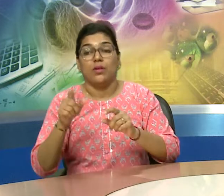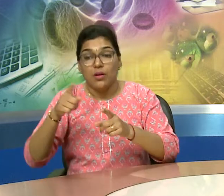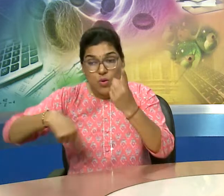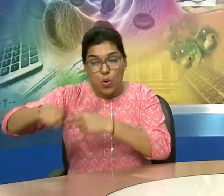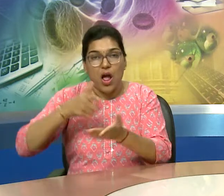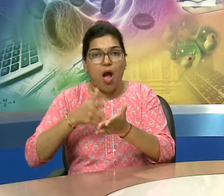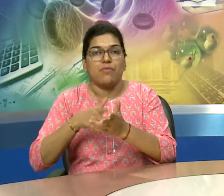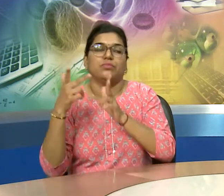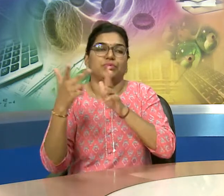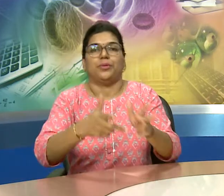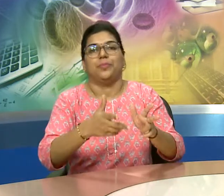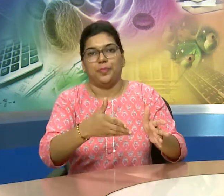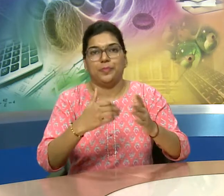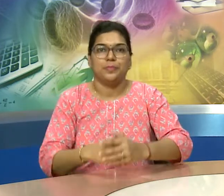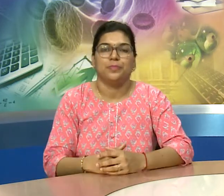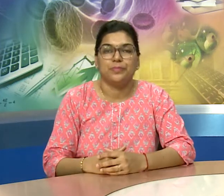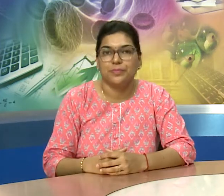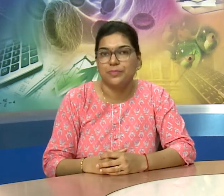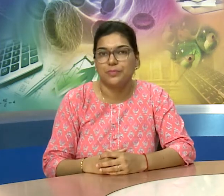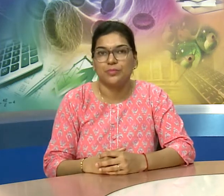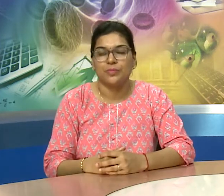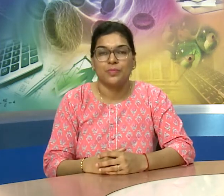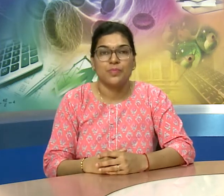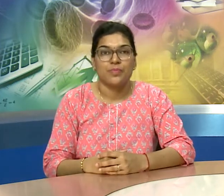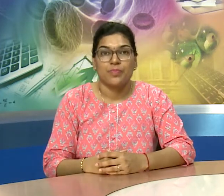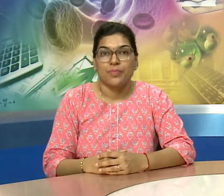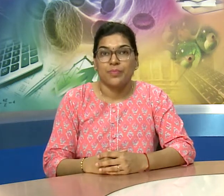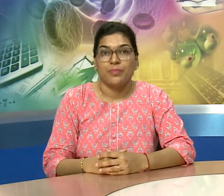previous birth, and now she is bitten by the scorpion.